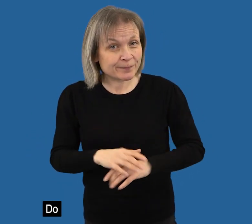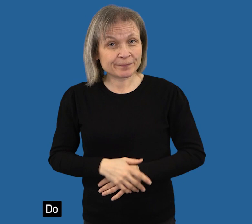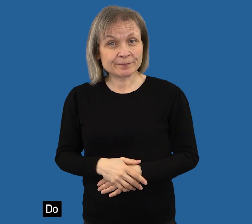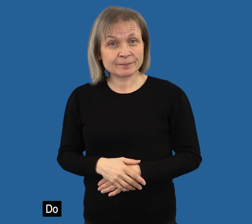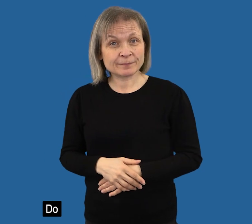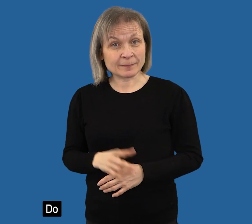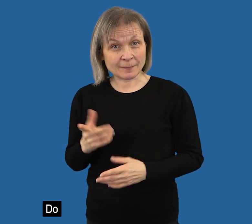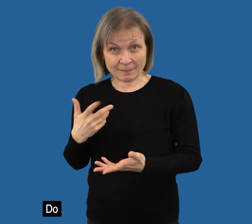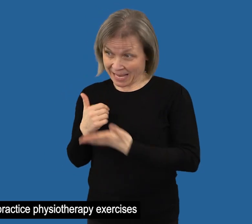Do.